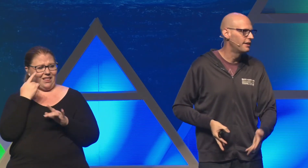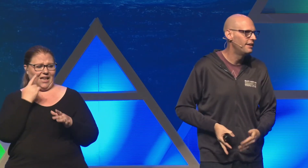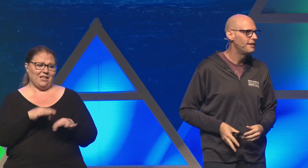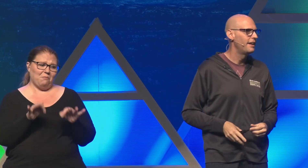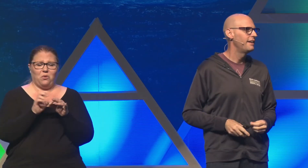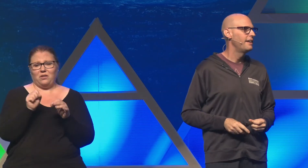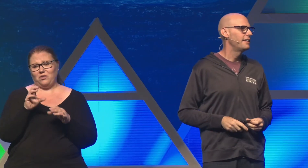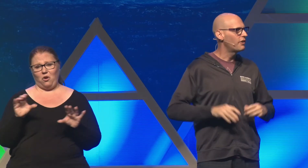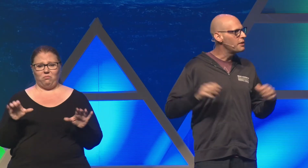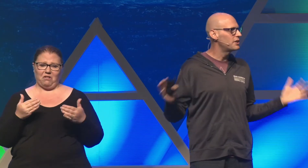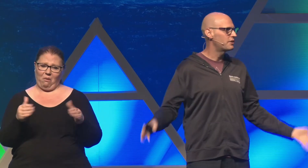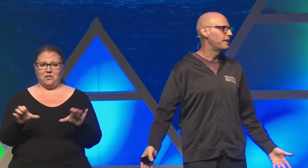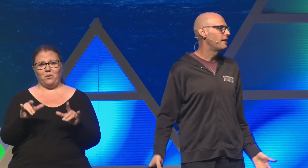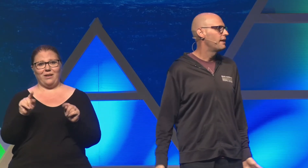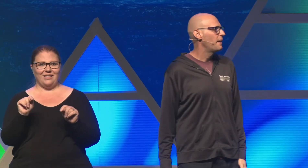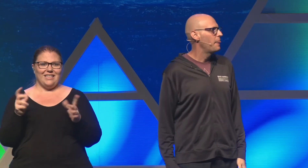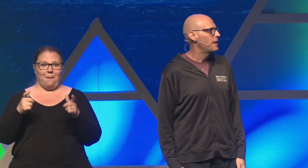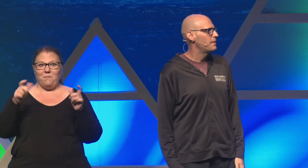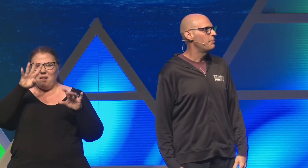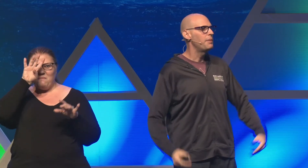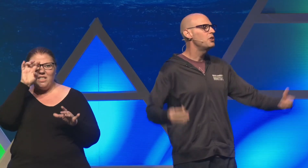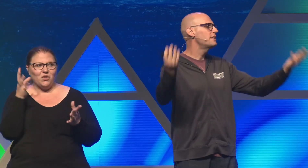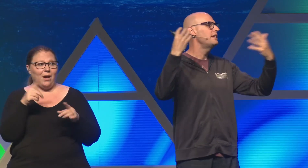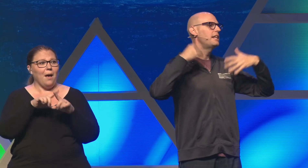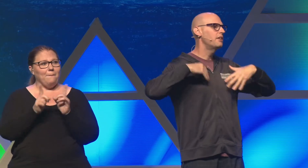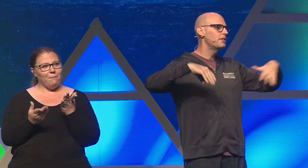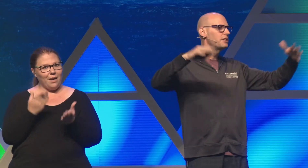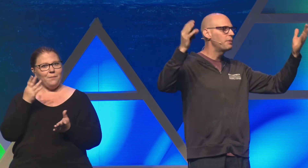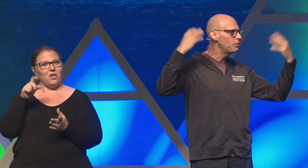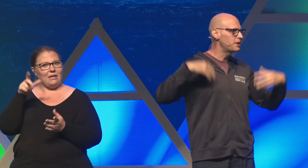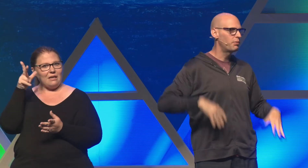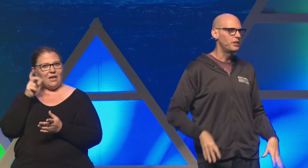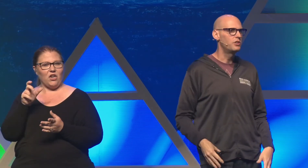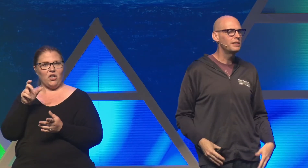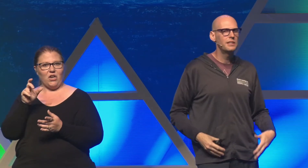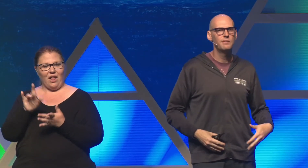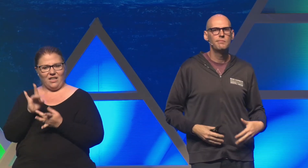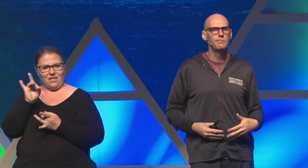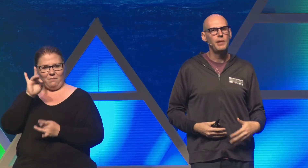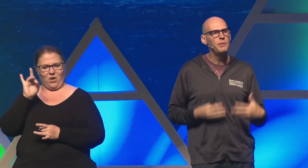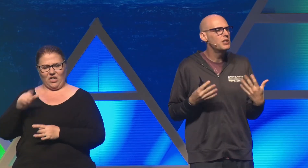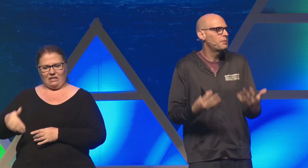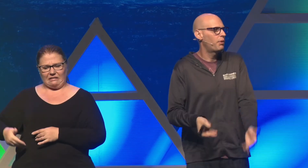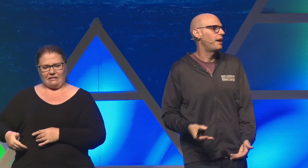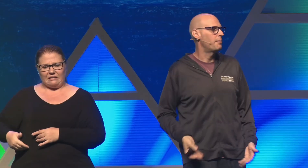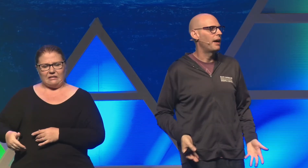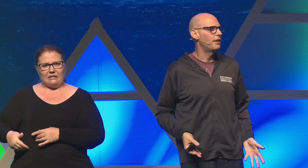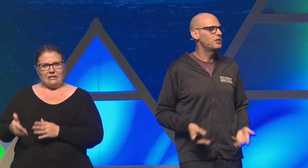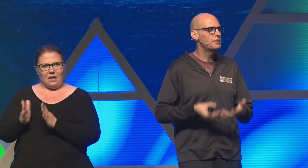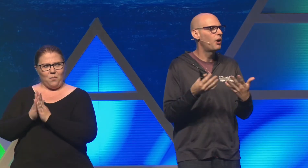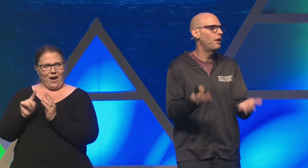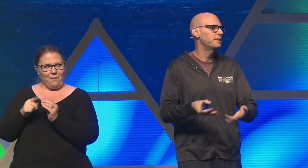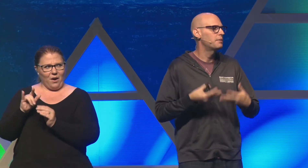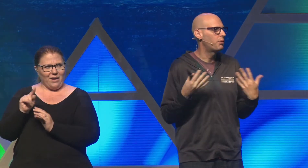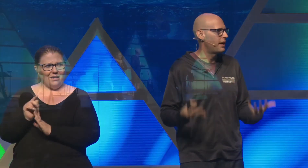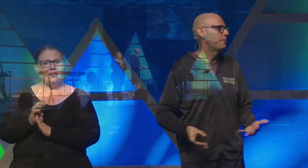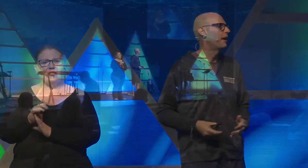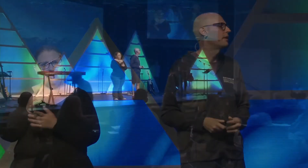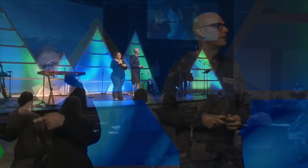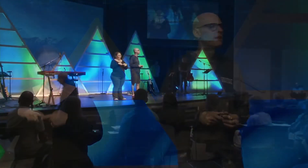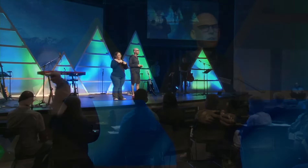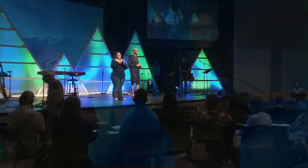it. It's a great mystery. But maybe you just need to hear the Spirit whispering you. Maybe just pray about it. Just pause and